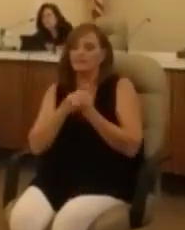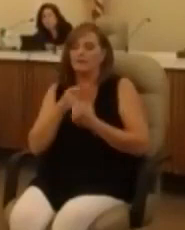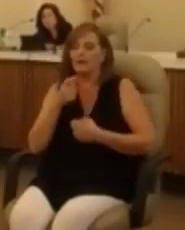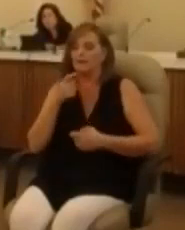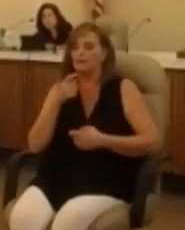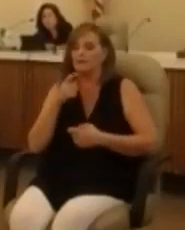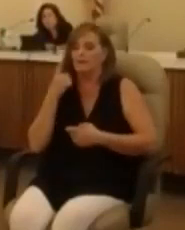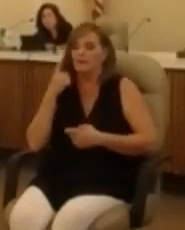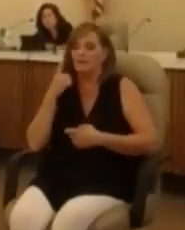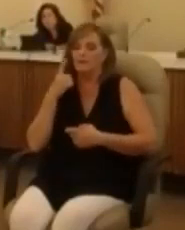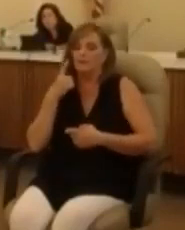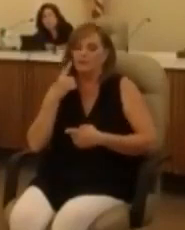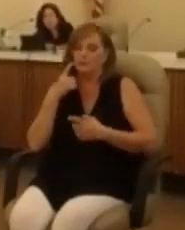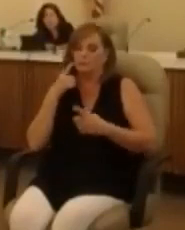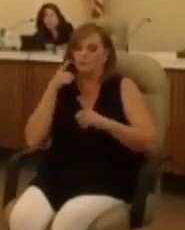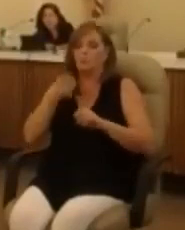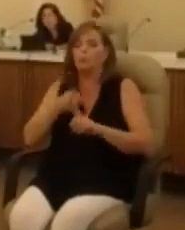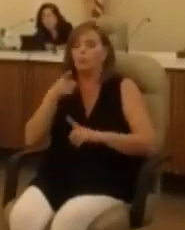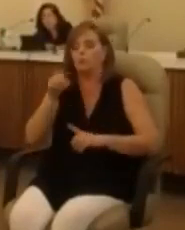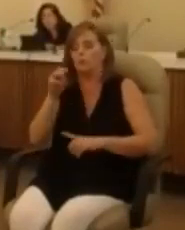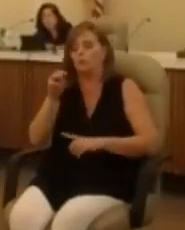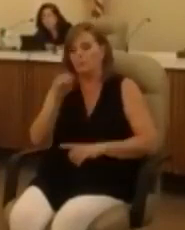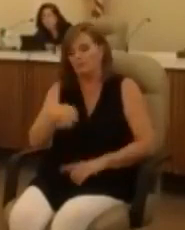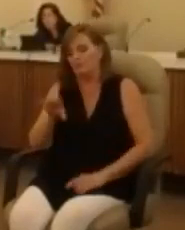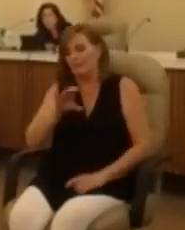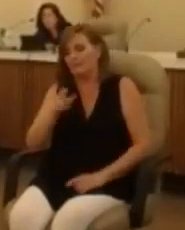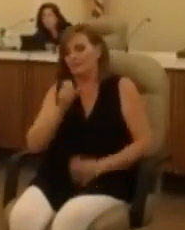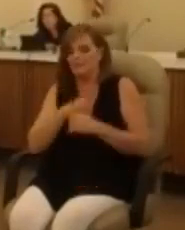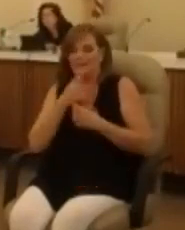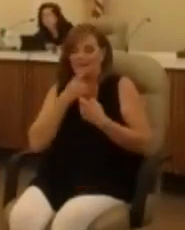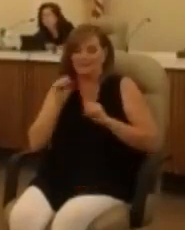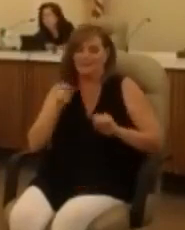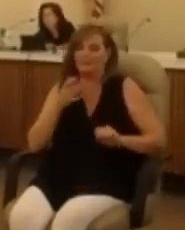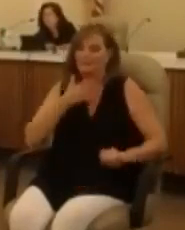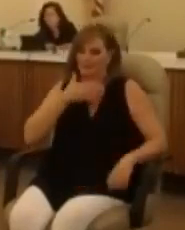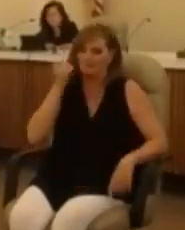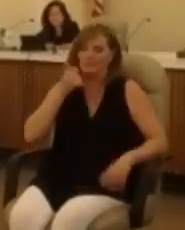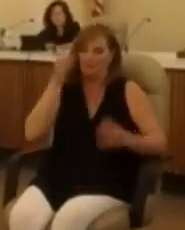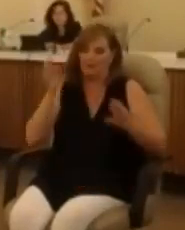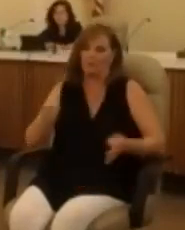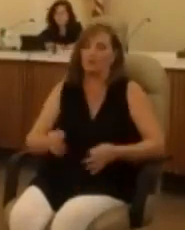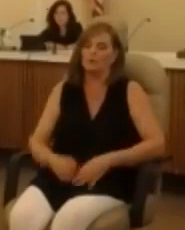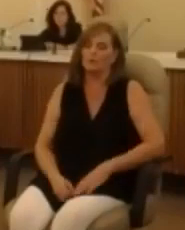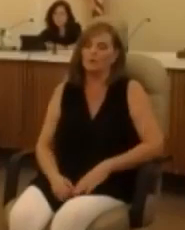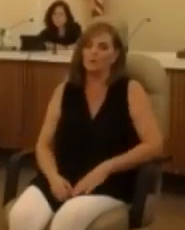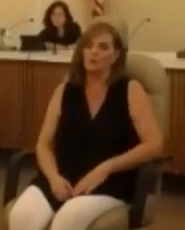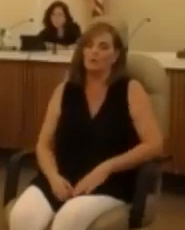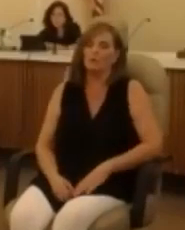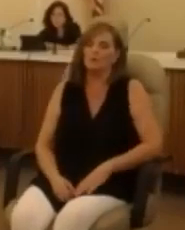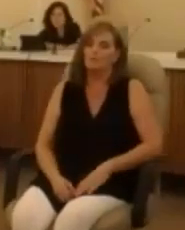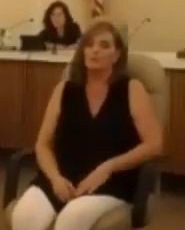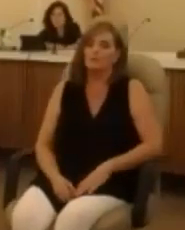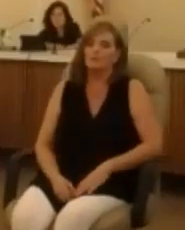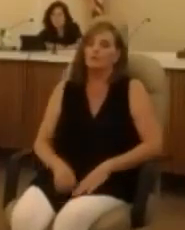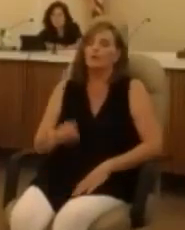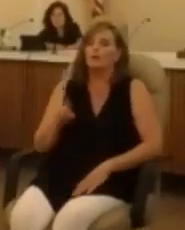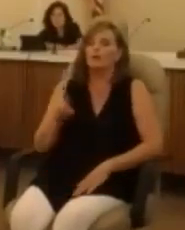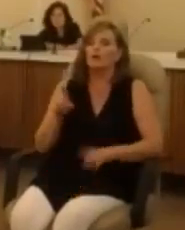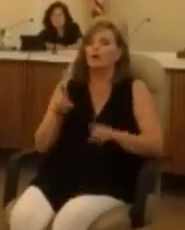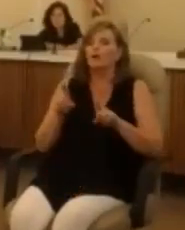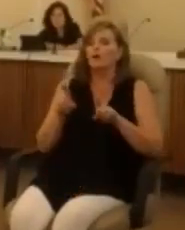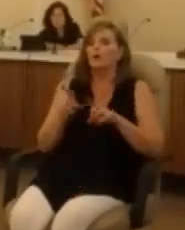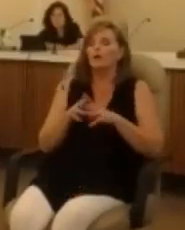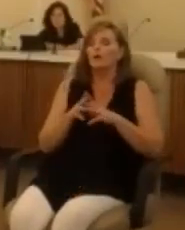make it safer, it would definitely be better than what the alternative is. Yeah, I'd like to say that I've been part